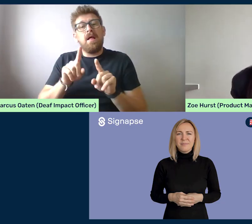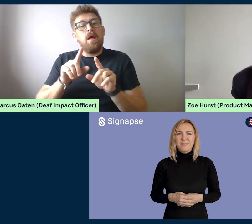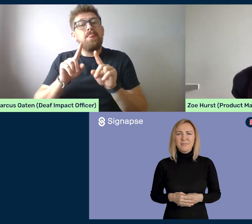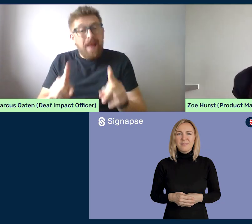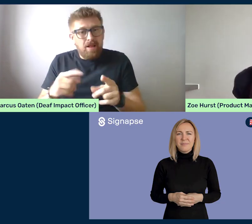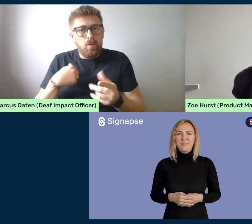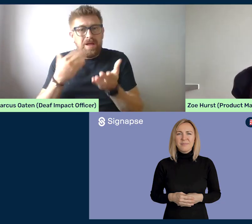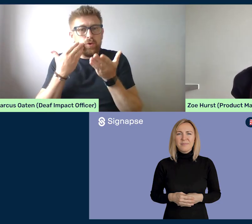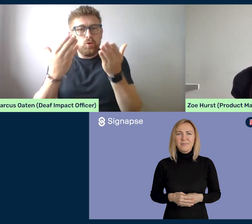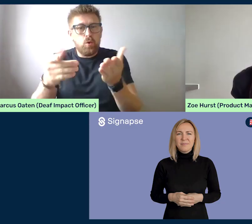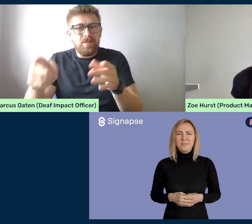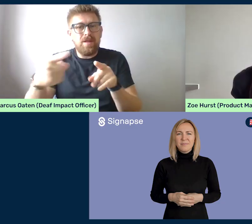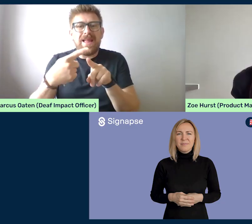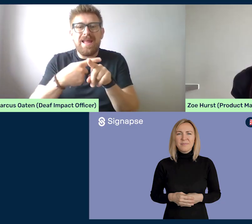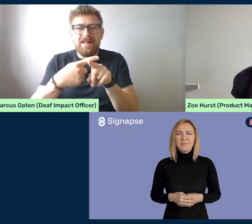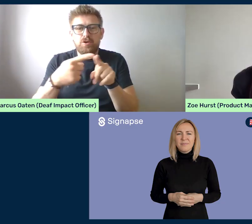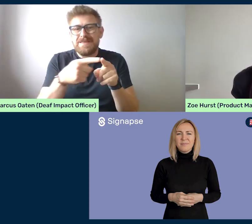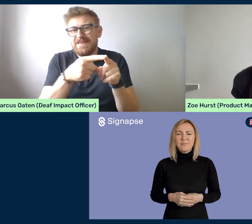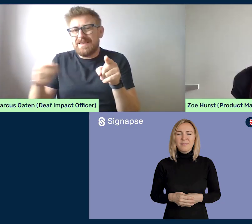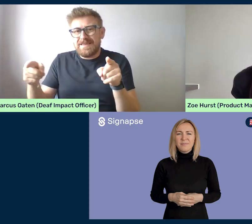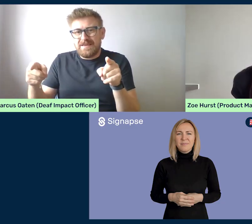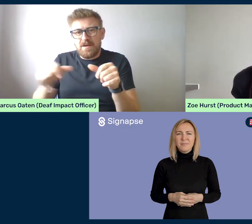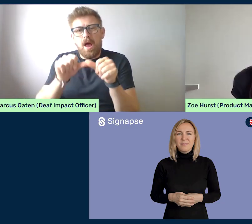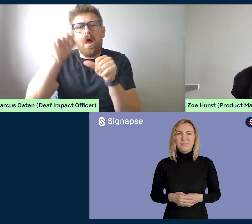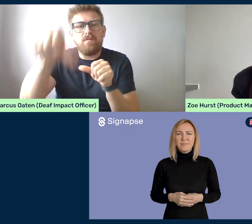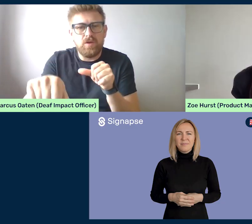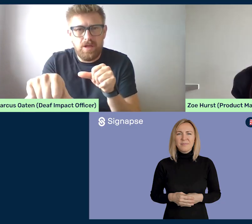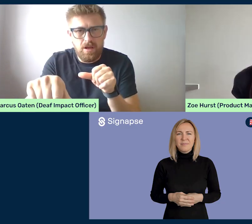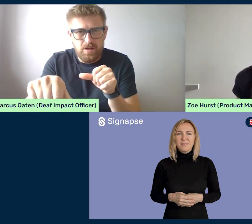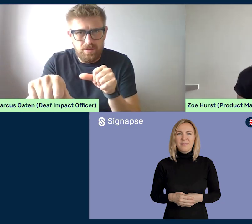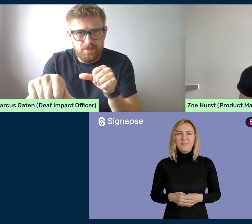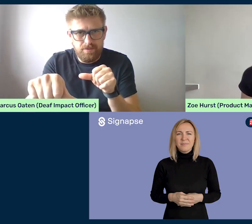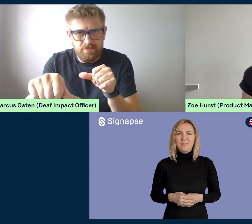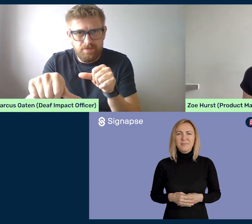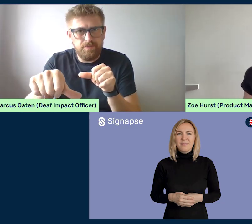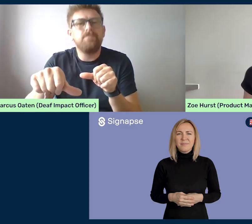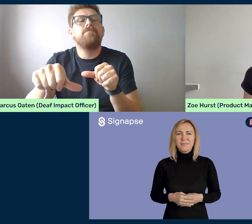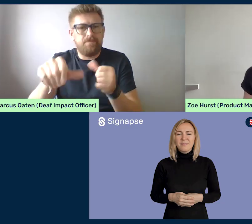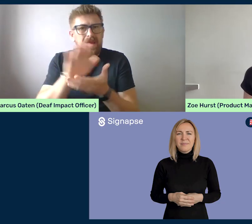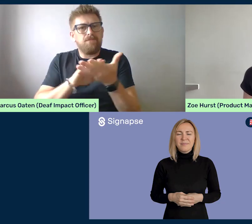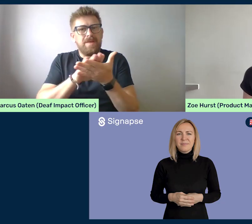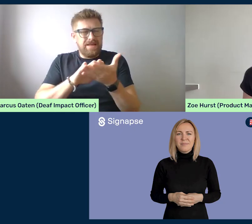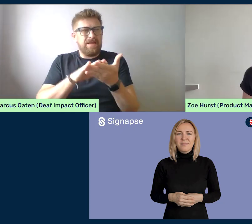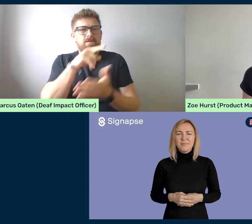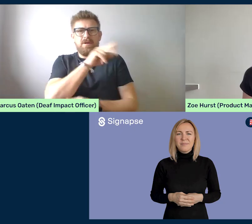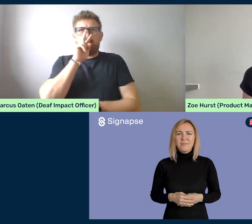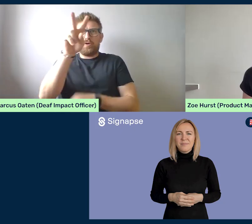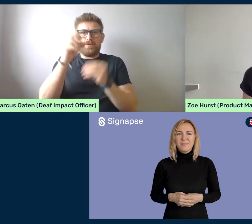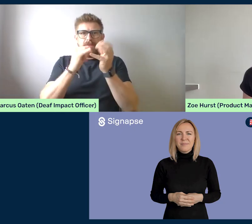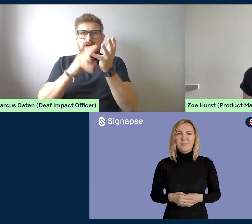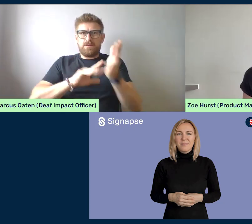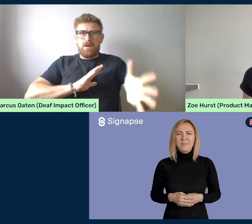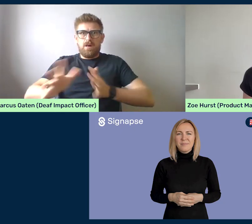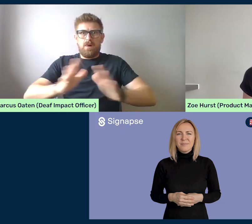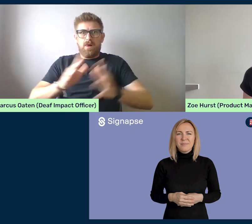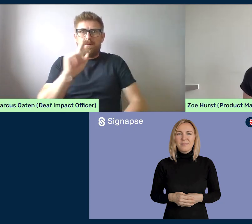watch. Mm. And then what we do is we show them the English sentence that has